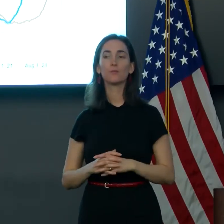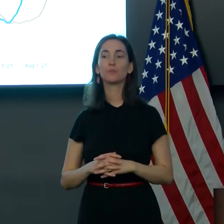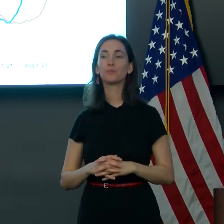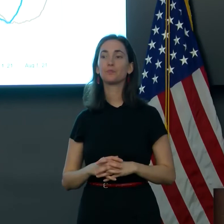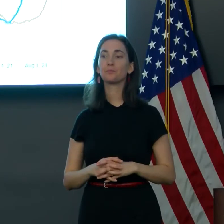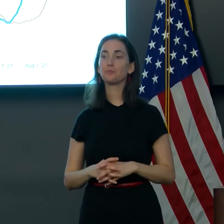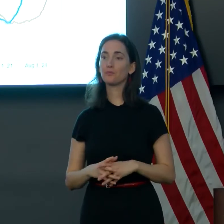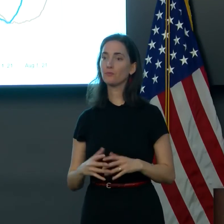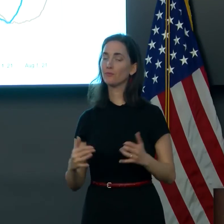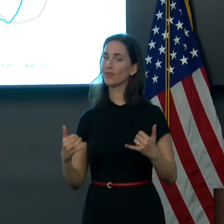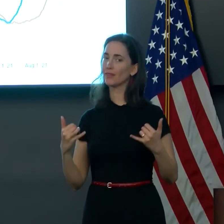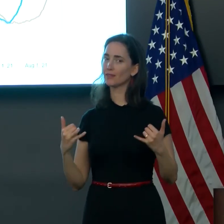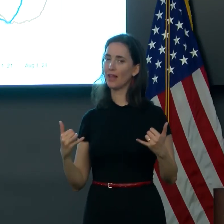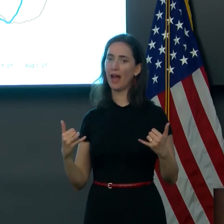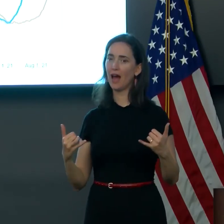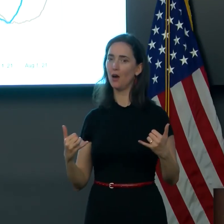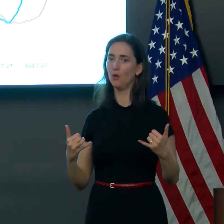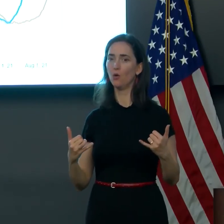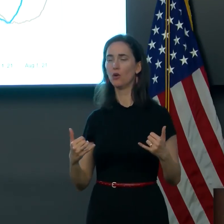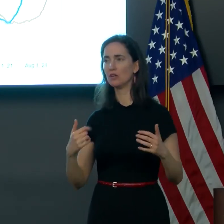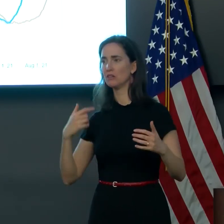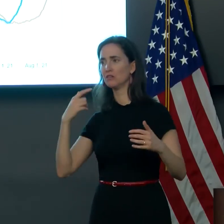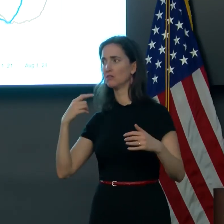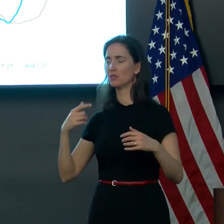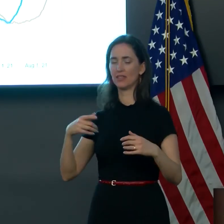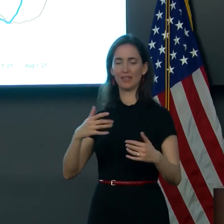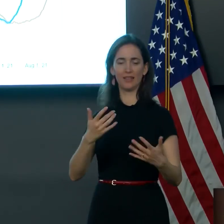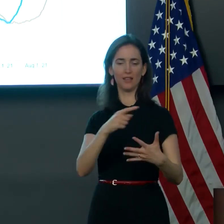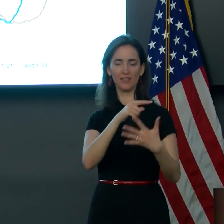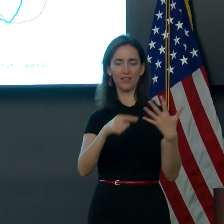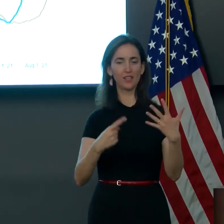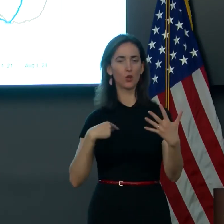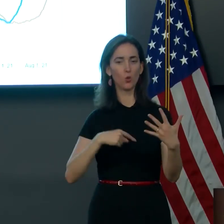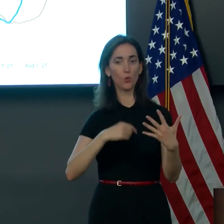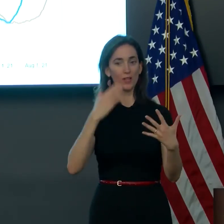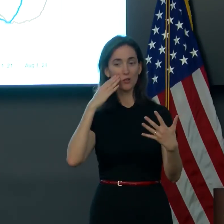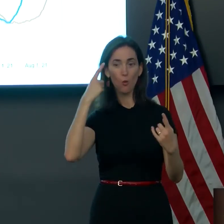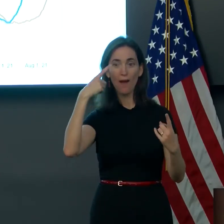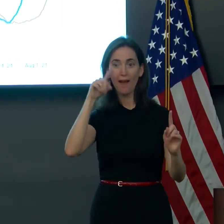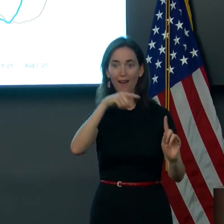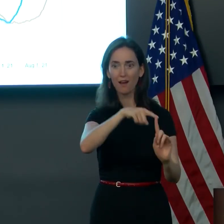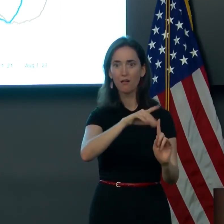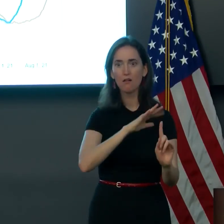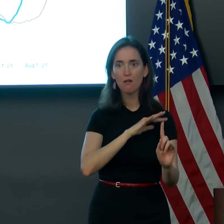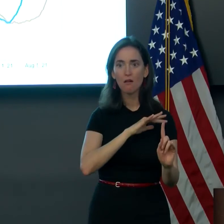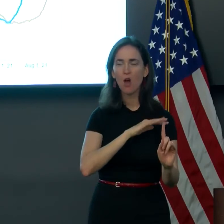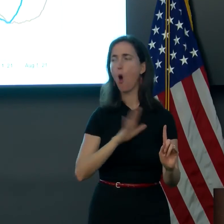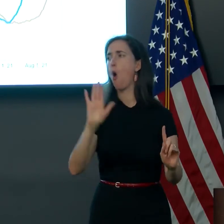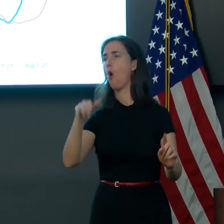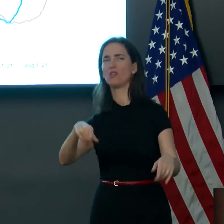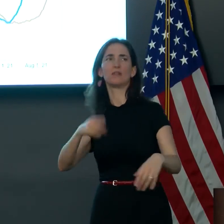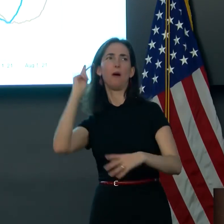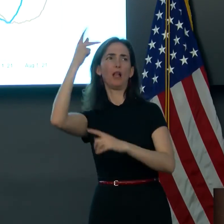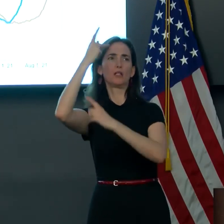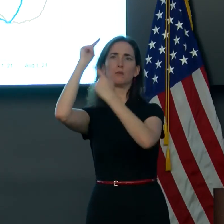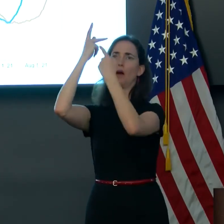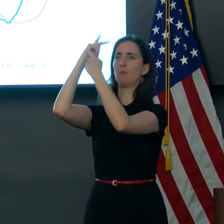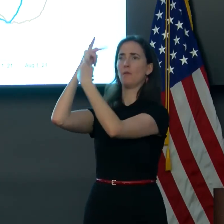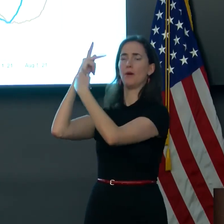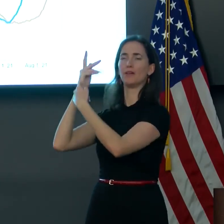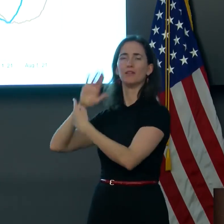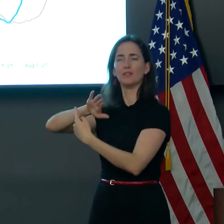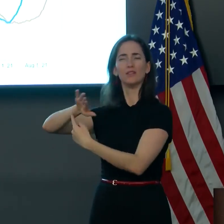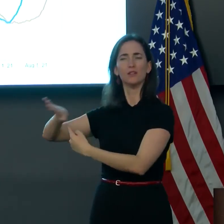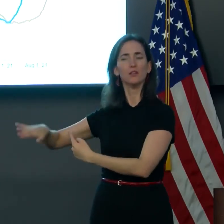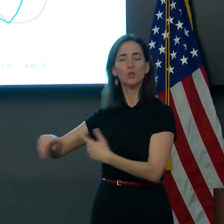Now is not the time to politicize things that we know are excellent measures to mitigate the impact of a preventable illness